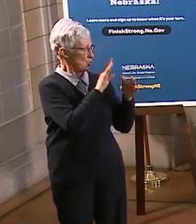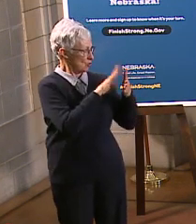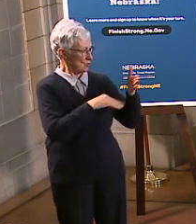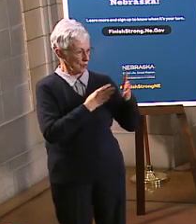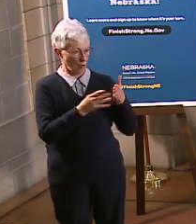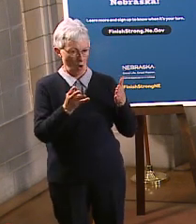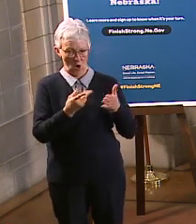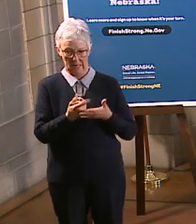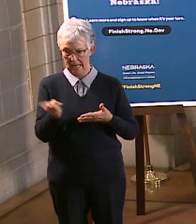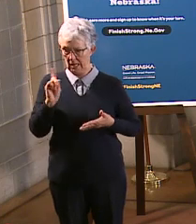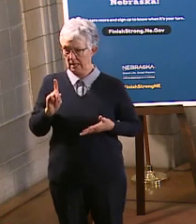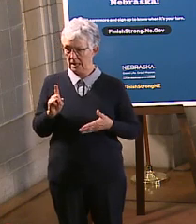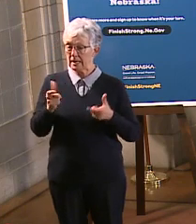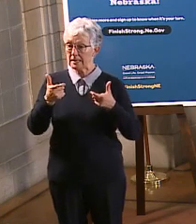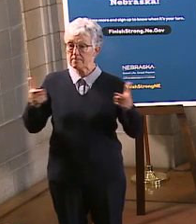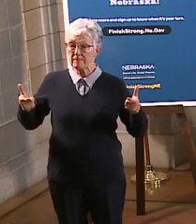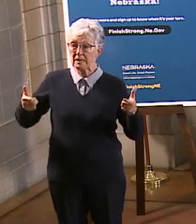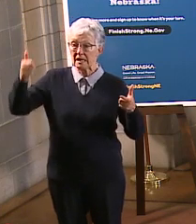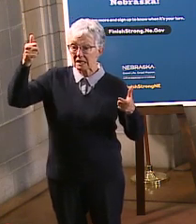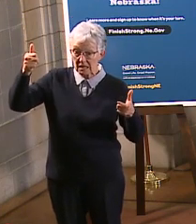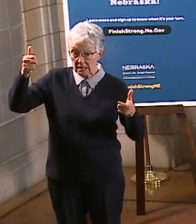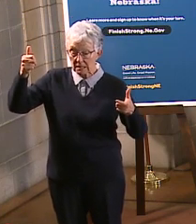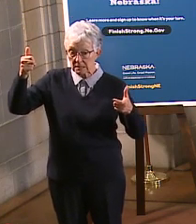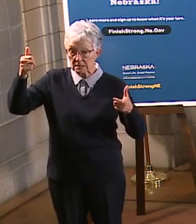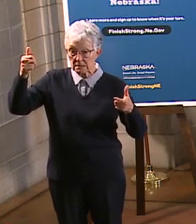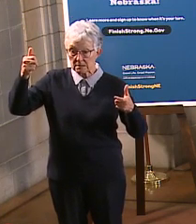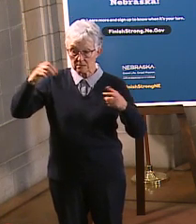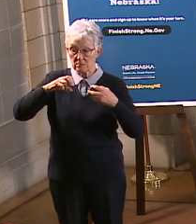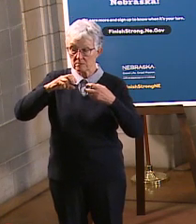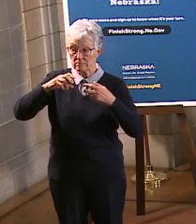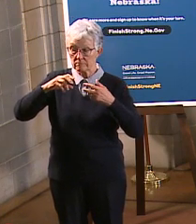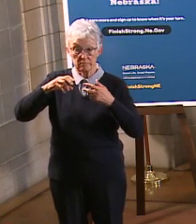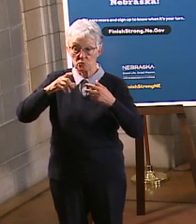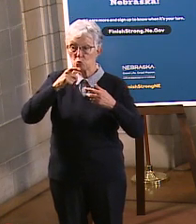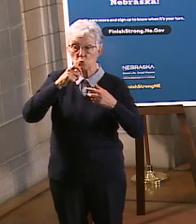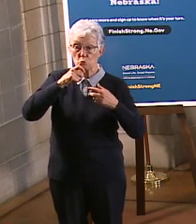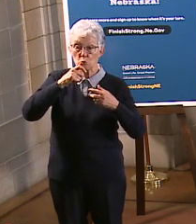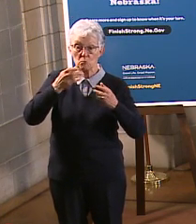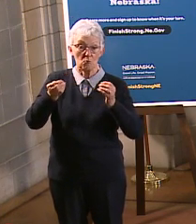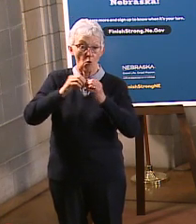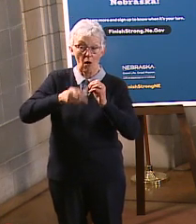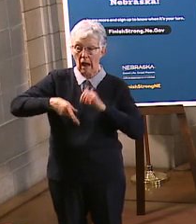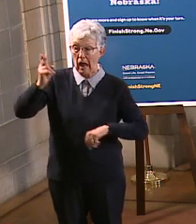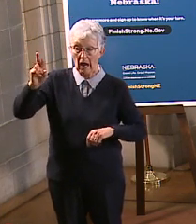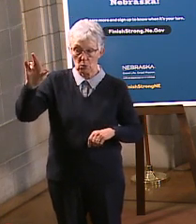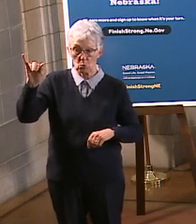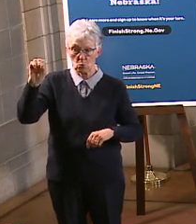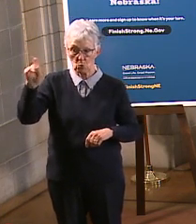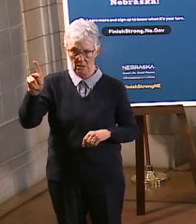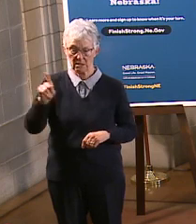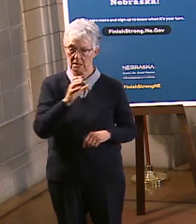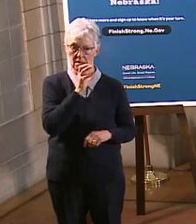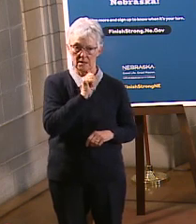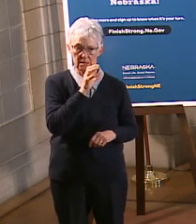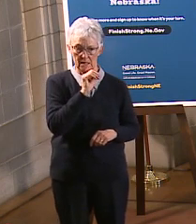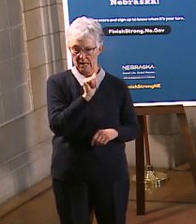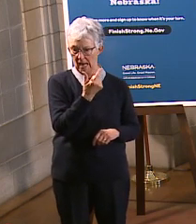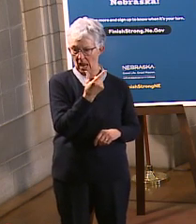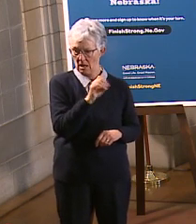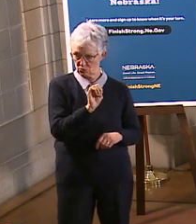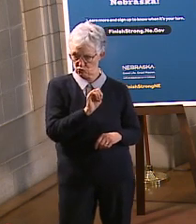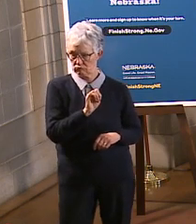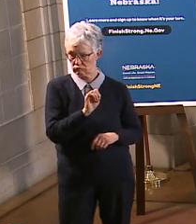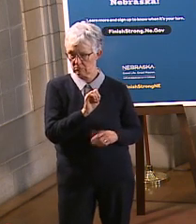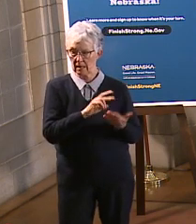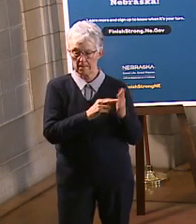is that the single biggest correlation is going to be age. Now, remember, as you get older, you're going to have more of these underlying conditions. You're